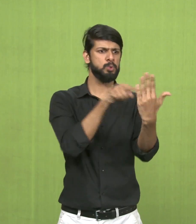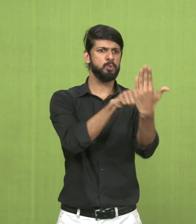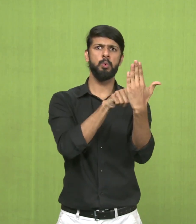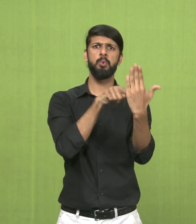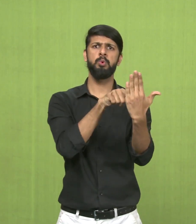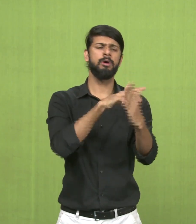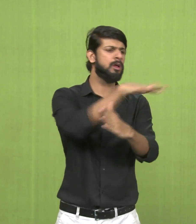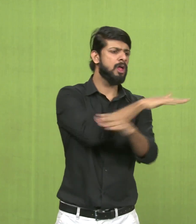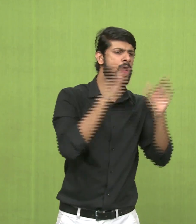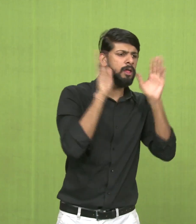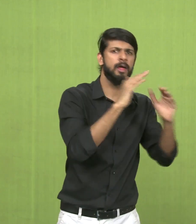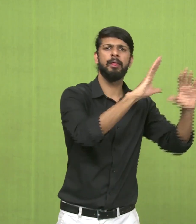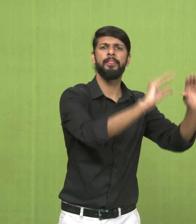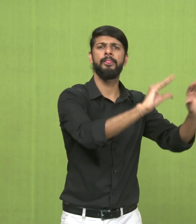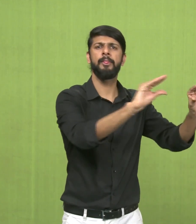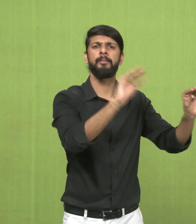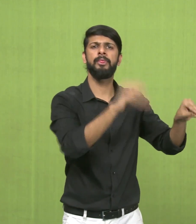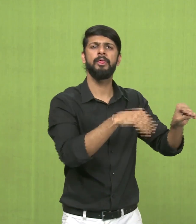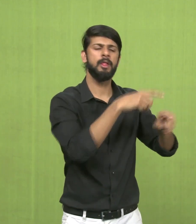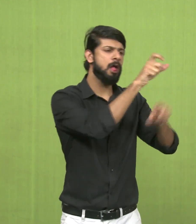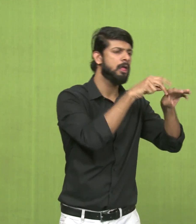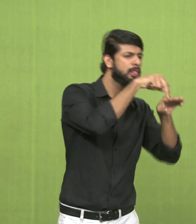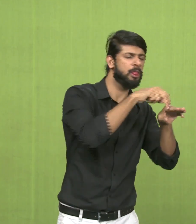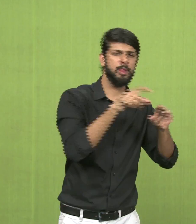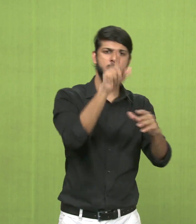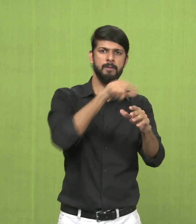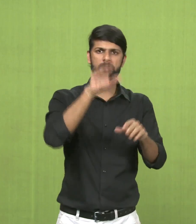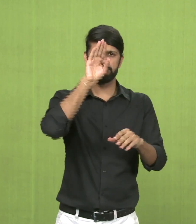is on the king's elephant, that is the royal elephant.